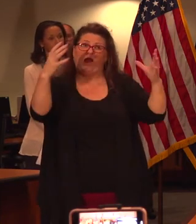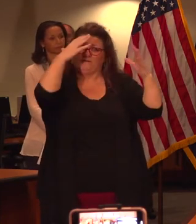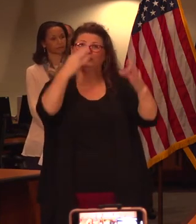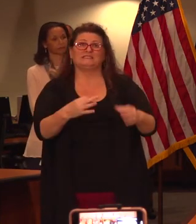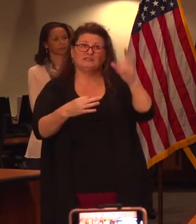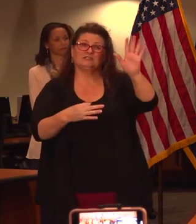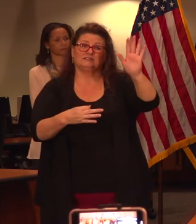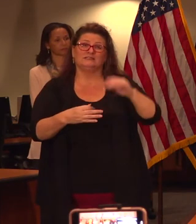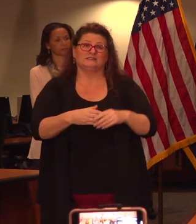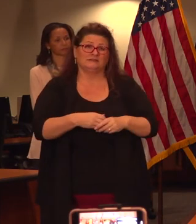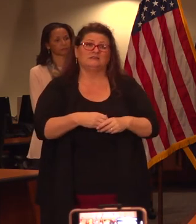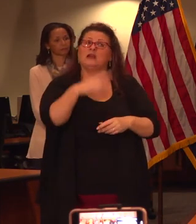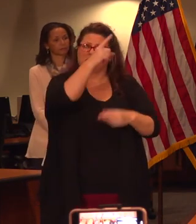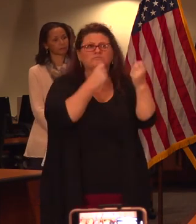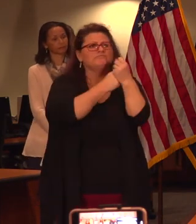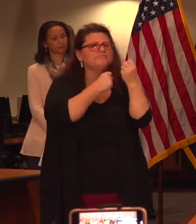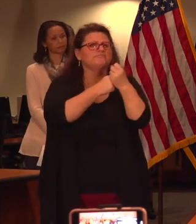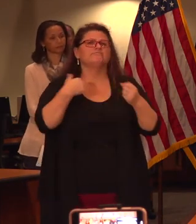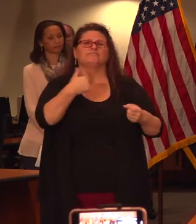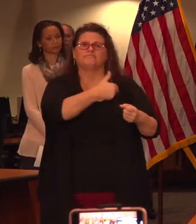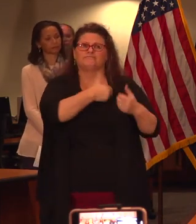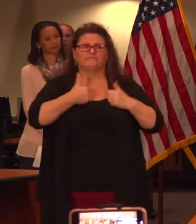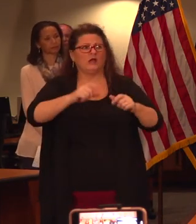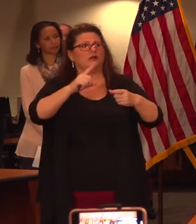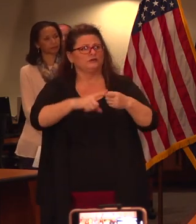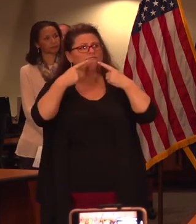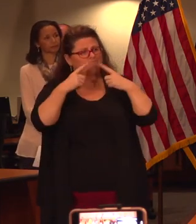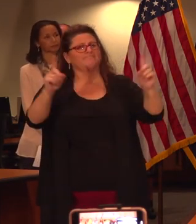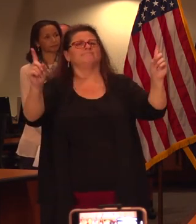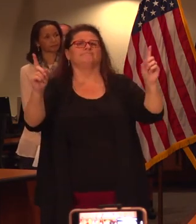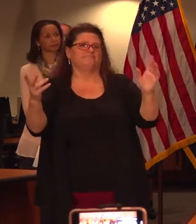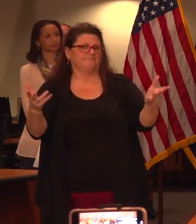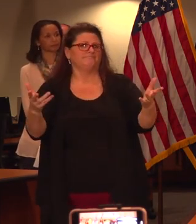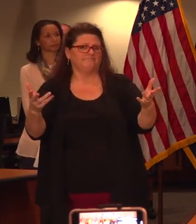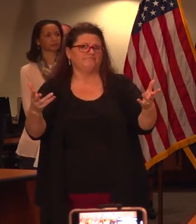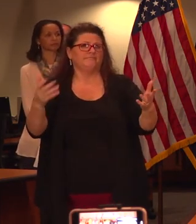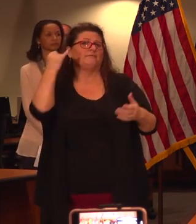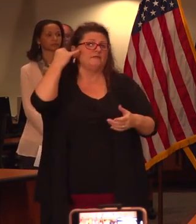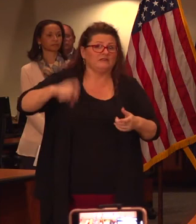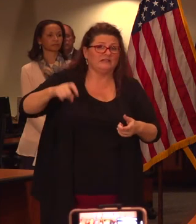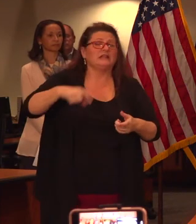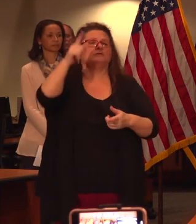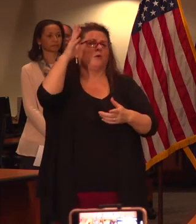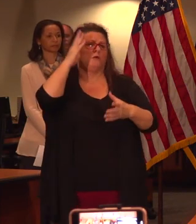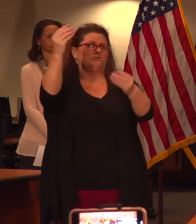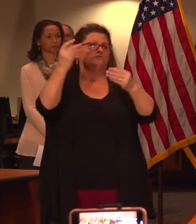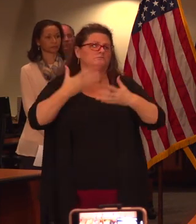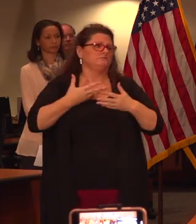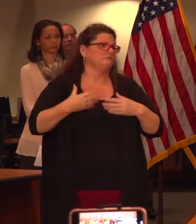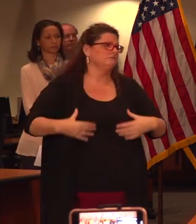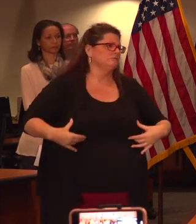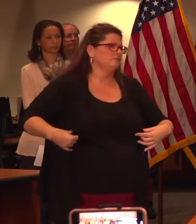us, whatever we need to accomplish what we're trying to do, that they are able to provide, they will provide. And with this idea of